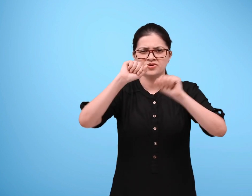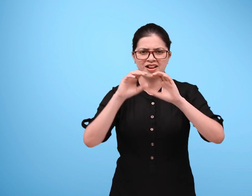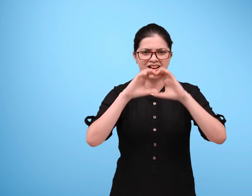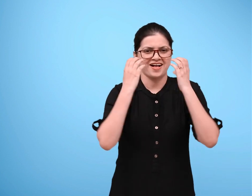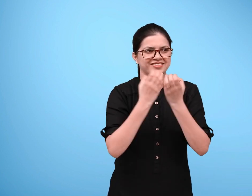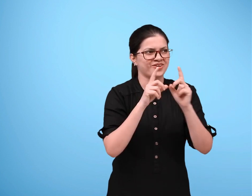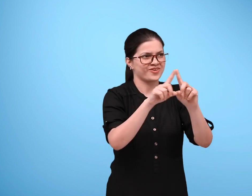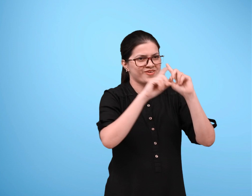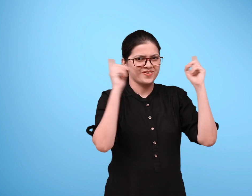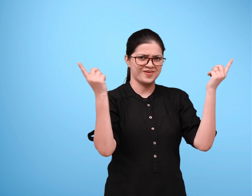Draw a map of your classroom.